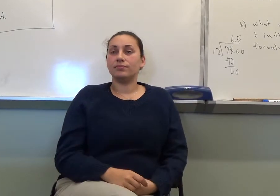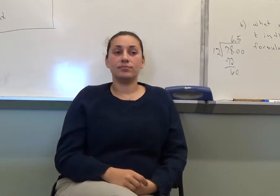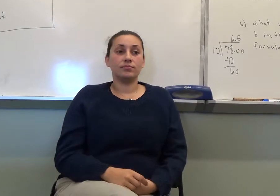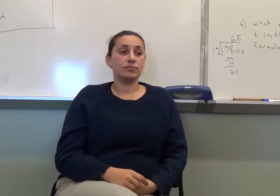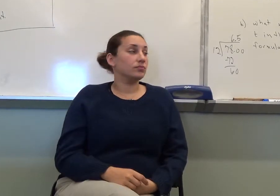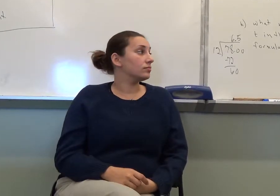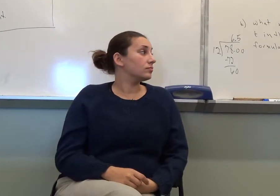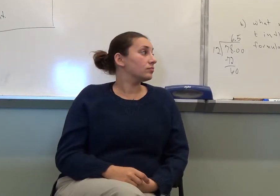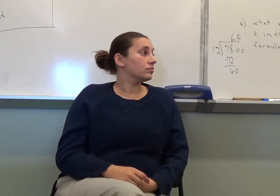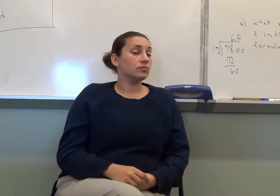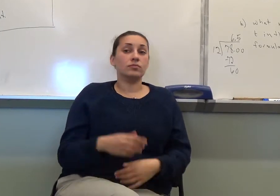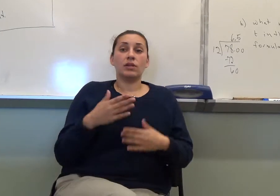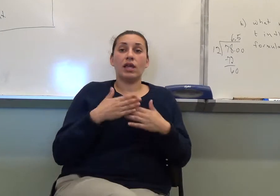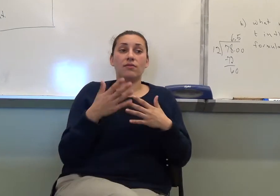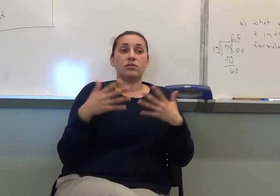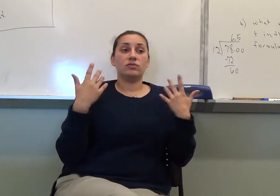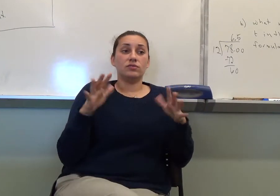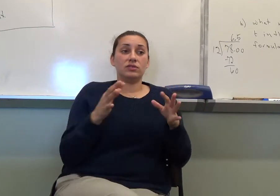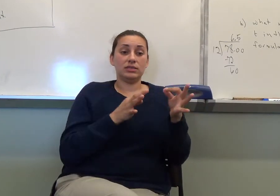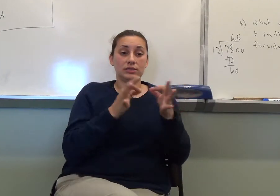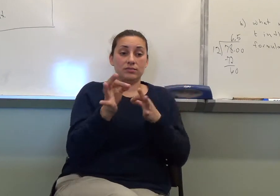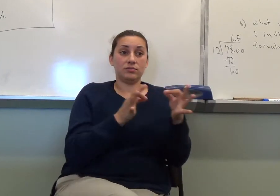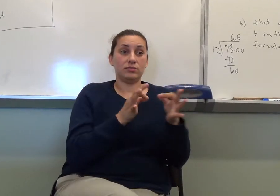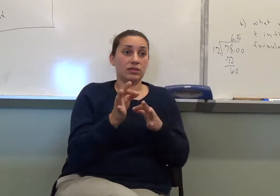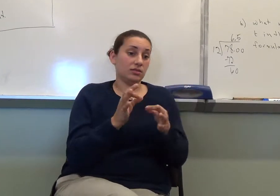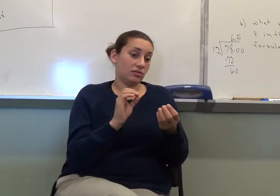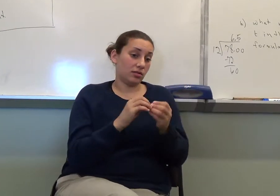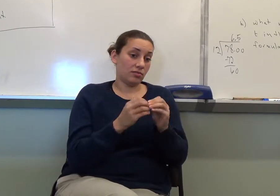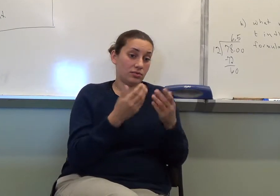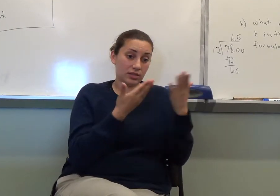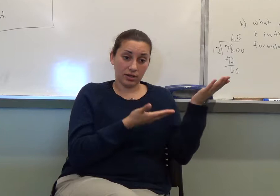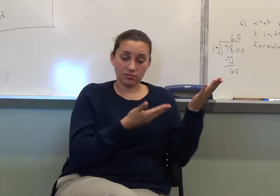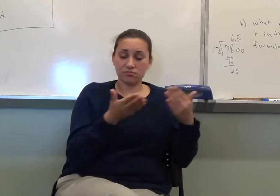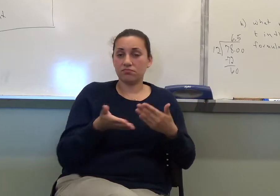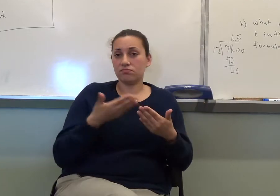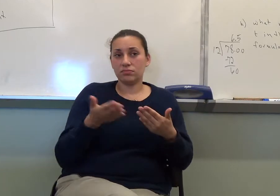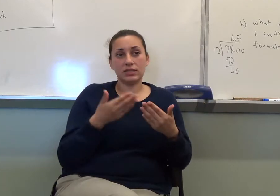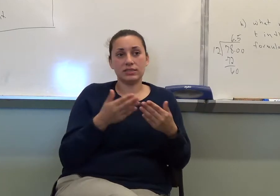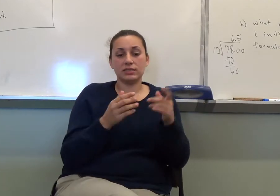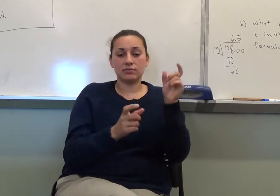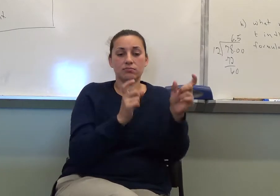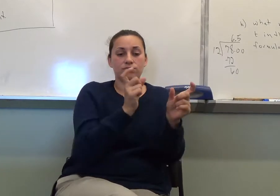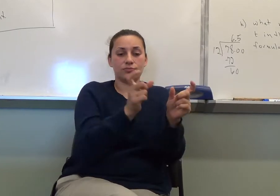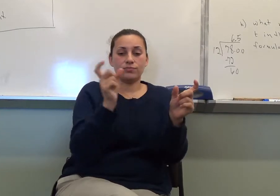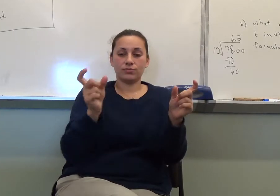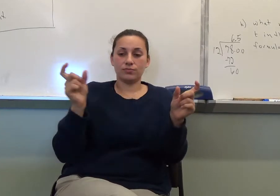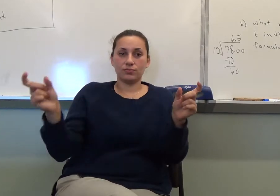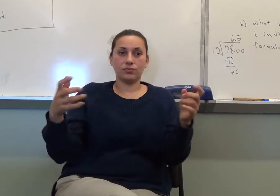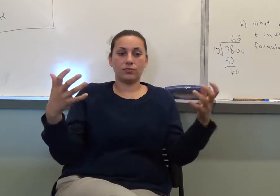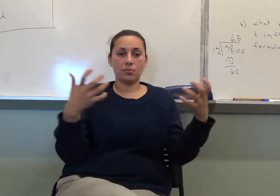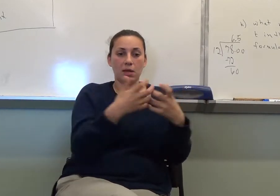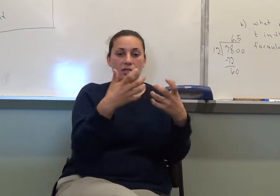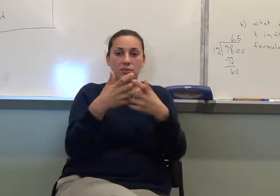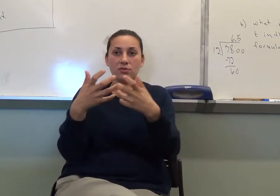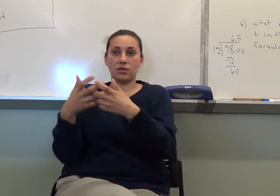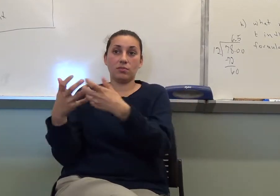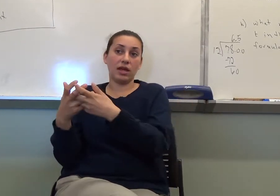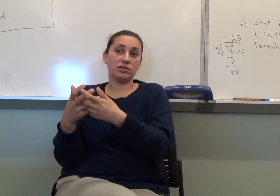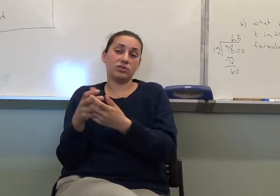these numbers defined, then it's very easy. You just put them in there and hit the button, and out it pops, okay? So you can